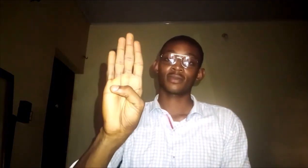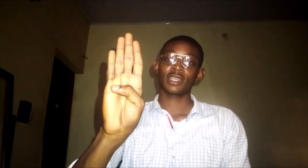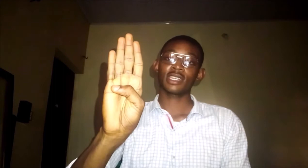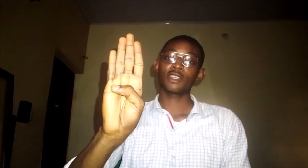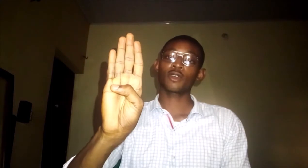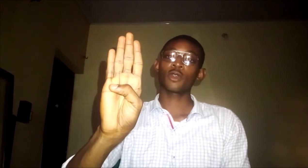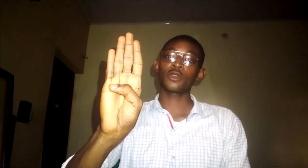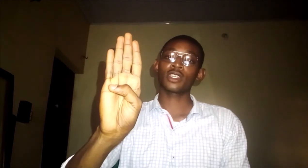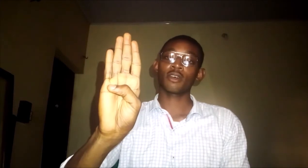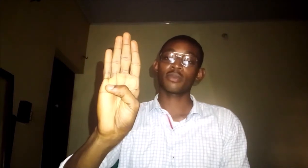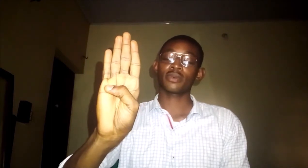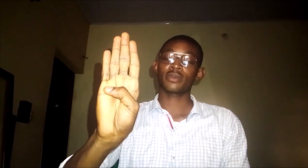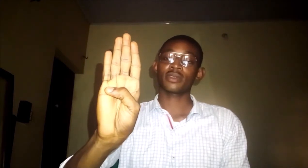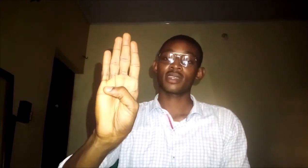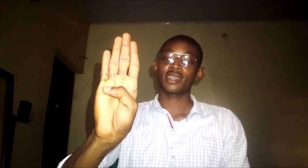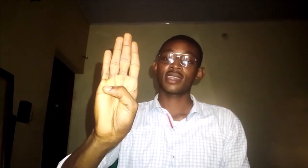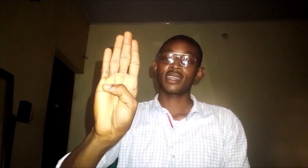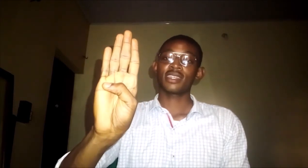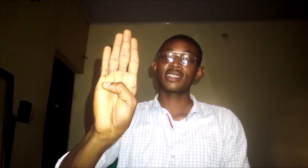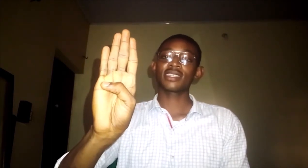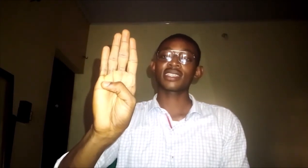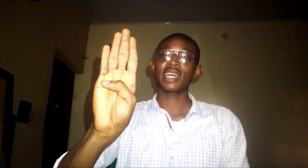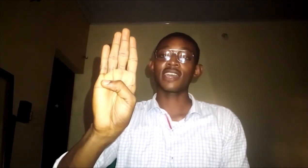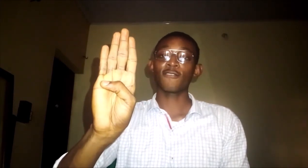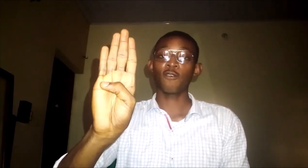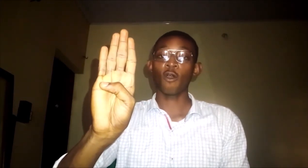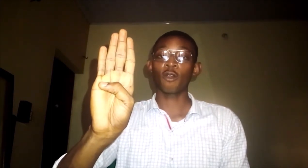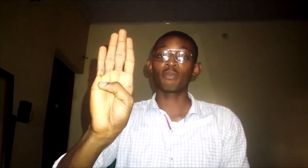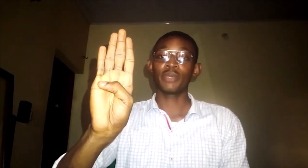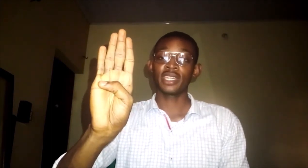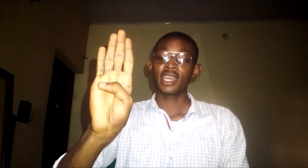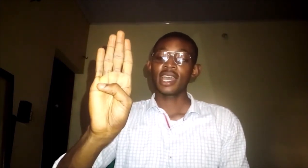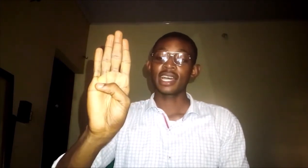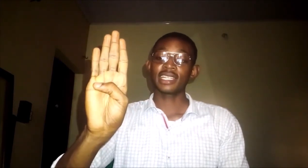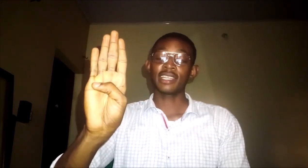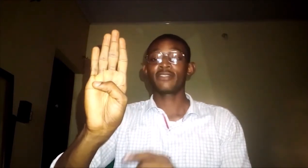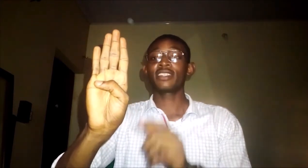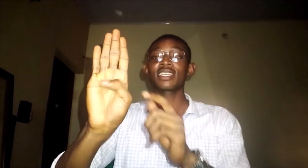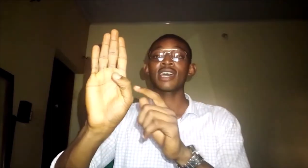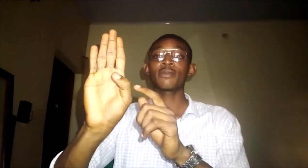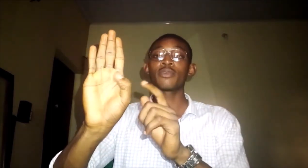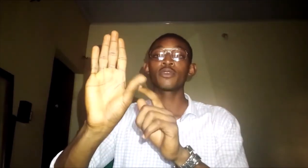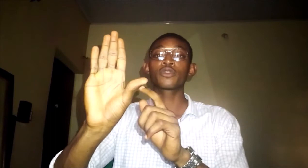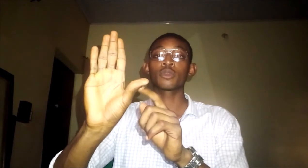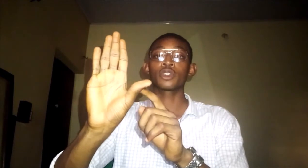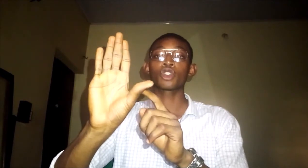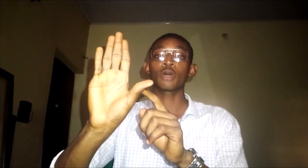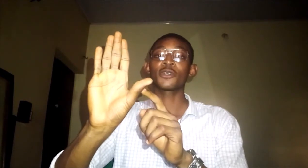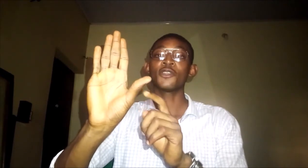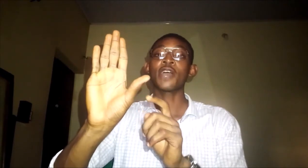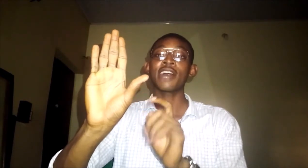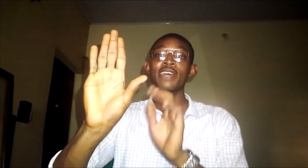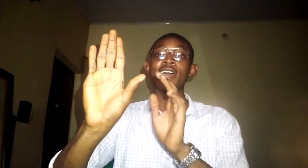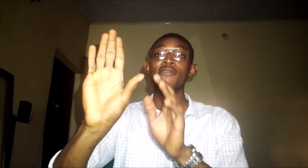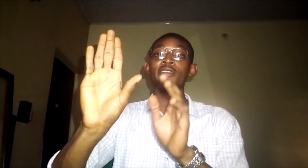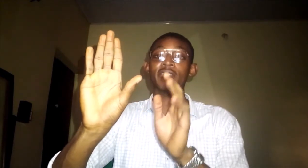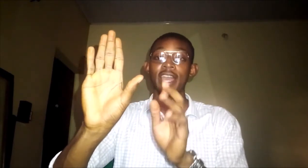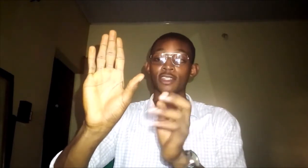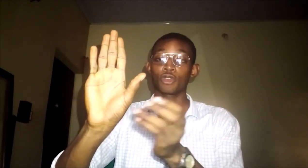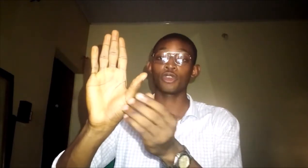then you close it up. This is the sign for B. And if this guy proves to be stubborn, you have every right to